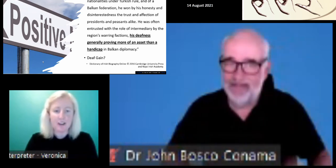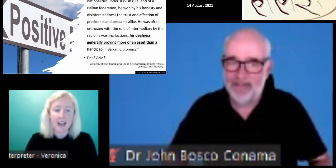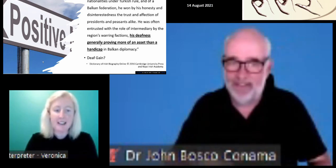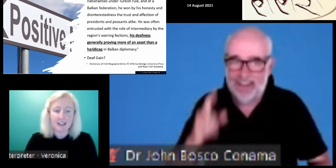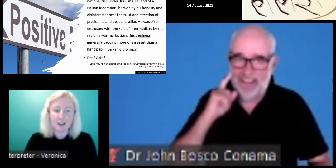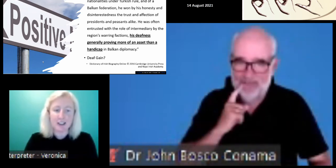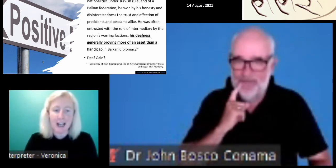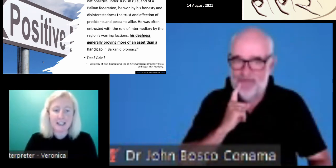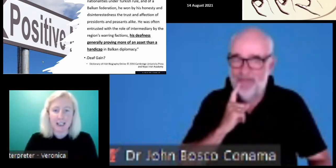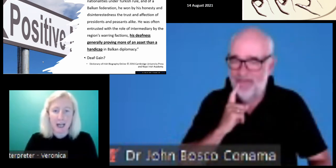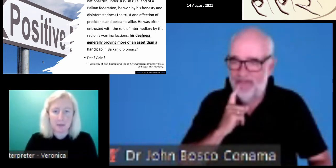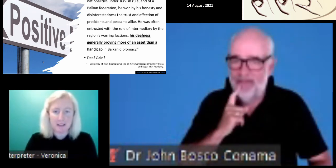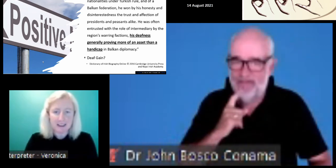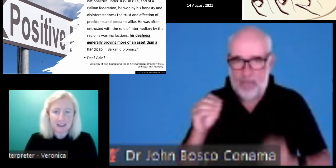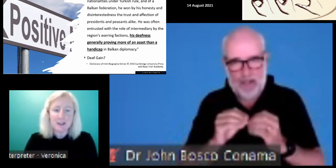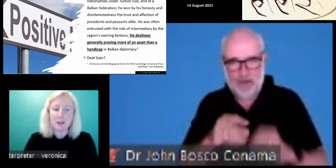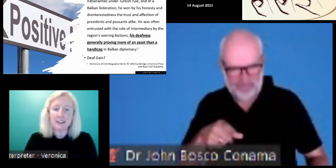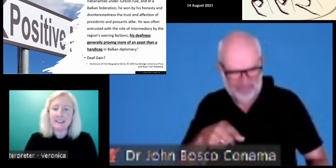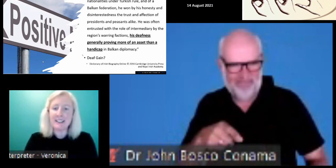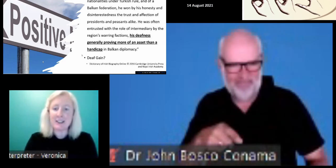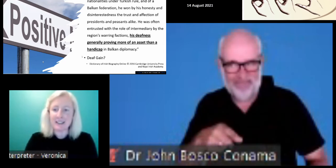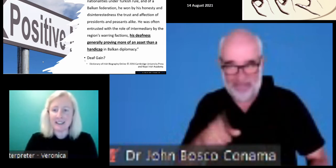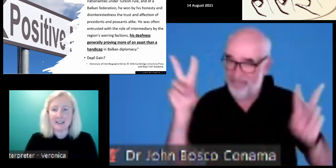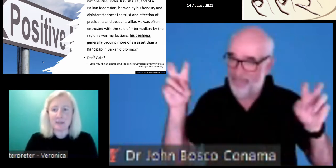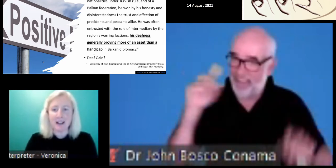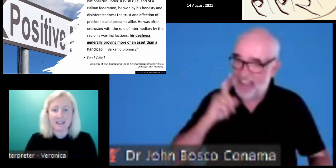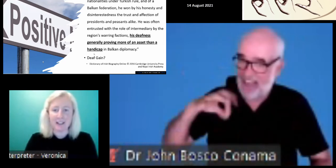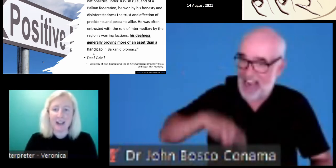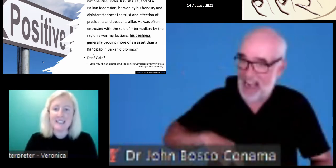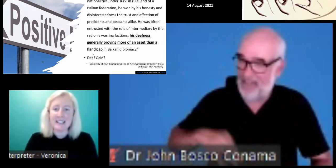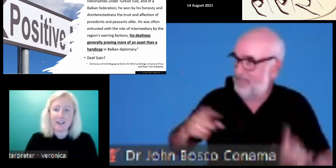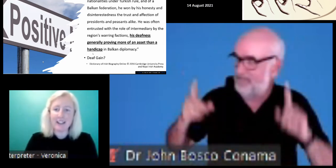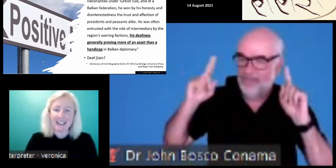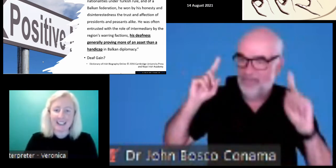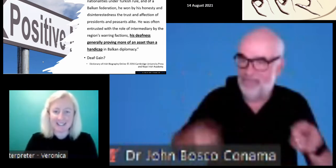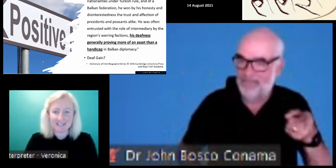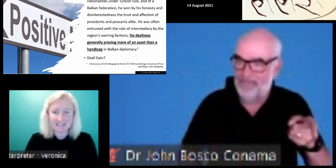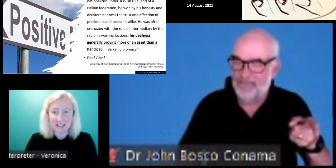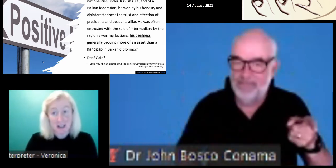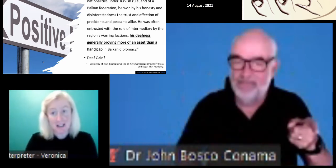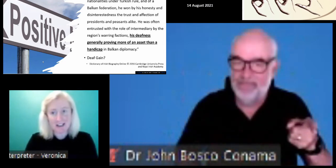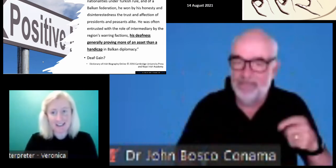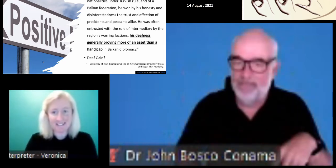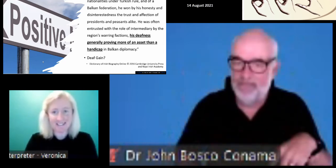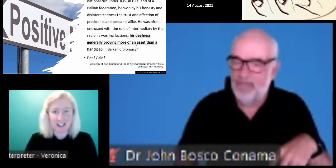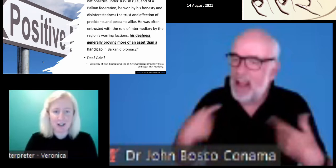an asset than a handicap. So this is a positive, a deaf gain. Is it? Is it